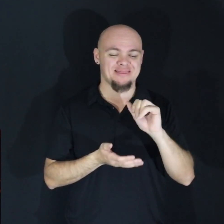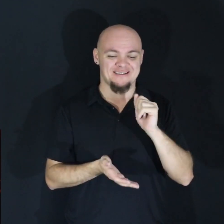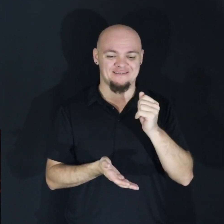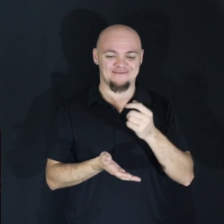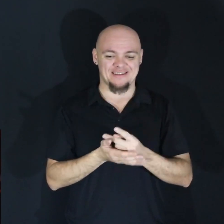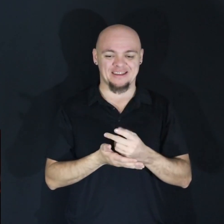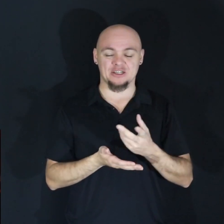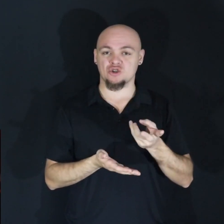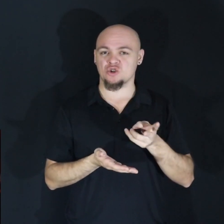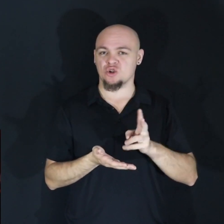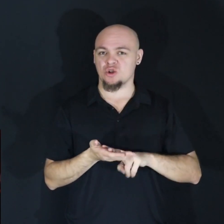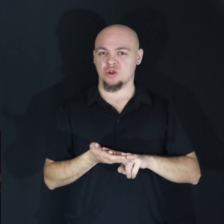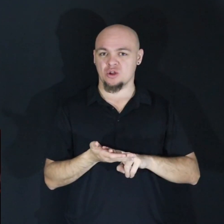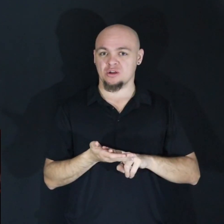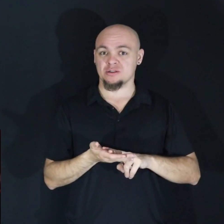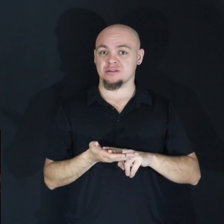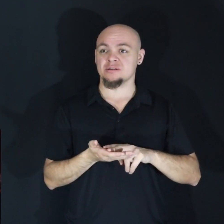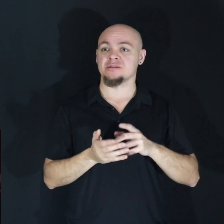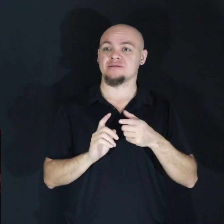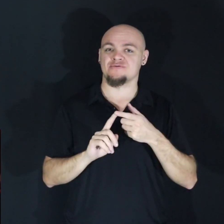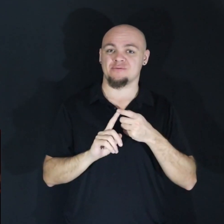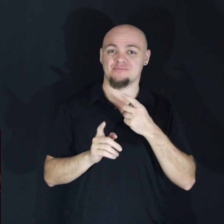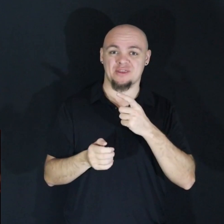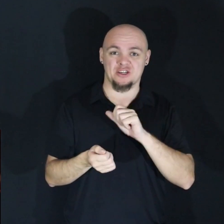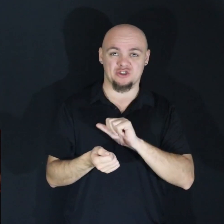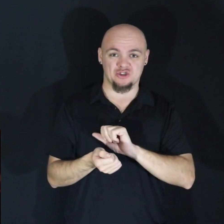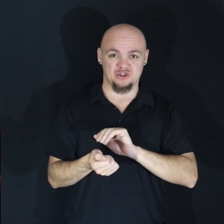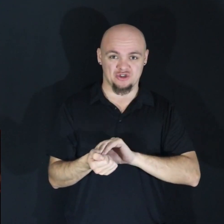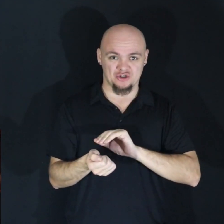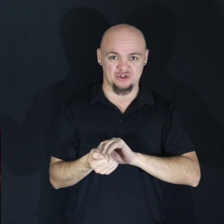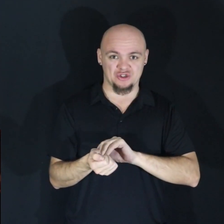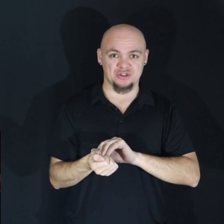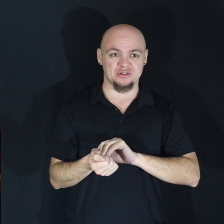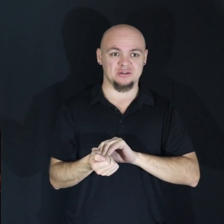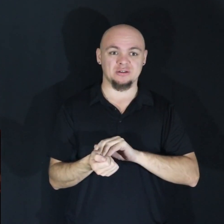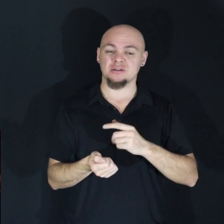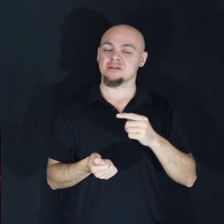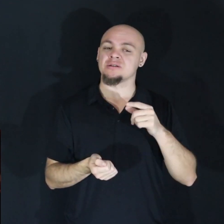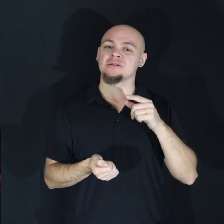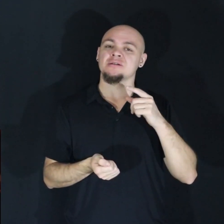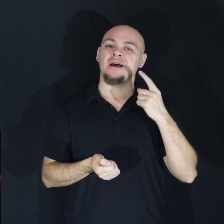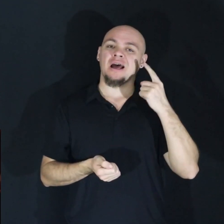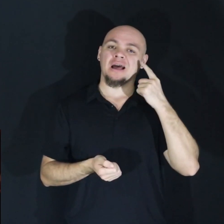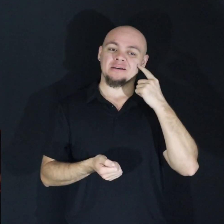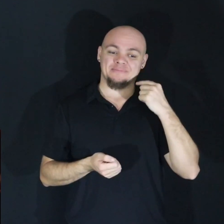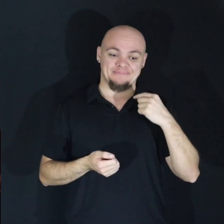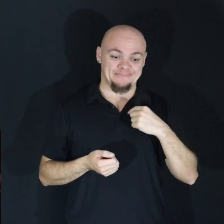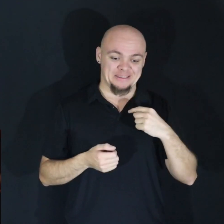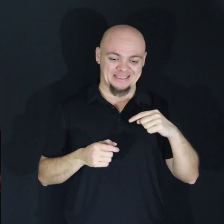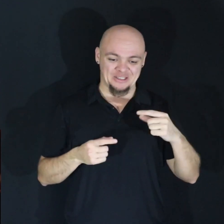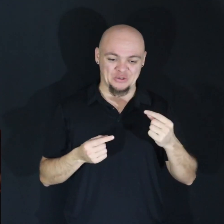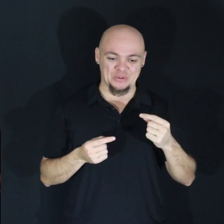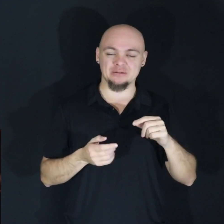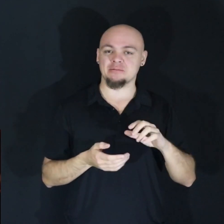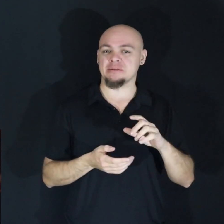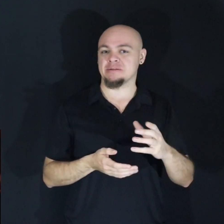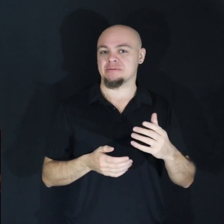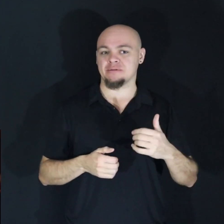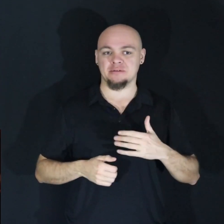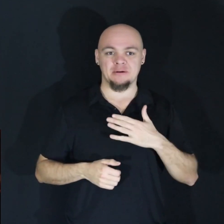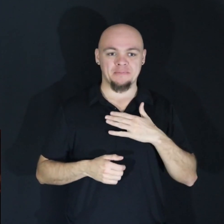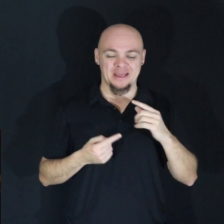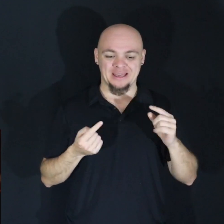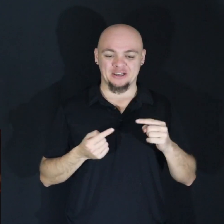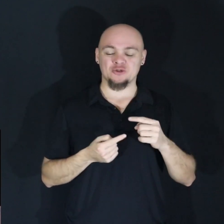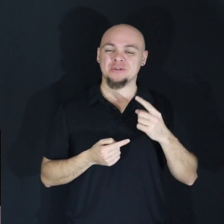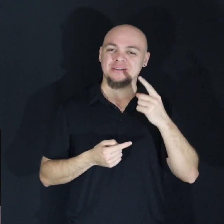validation from my medical team because I was doing things that they had considered were impossible for someone living with my